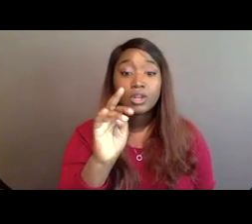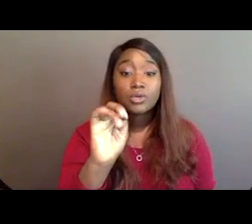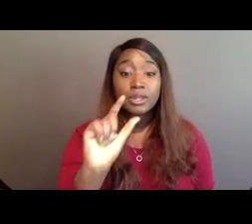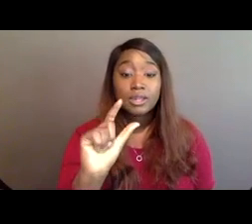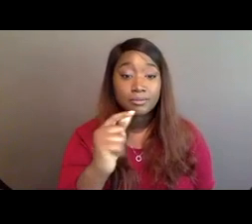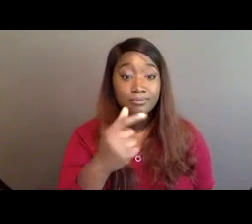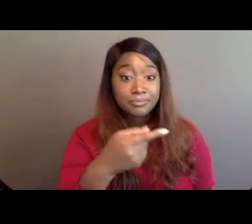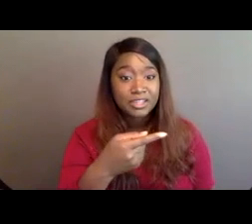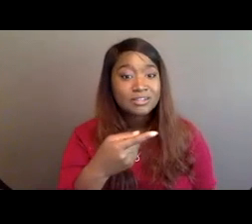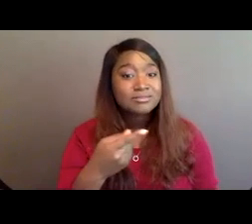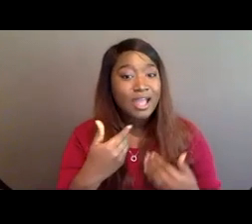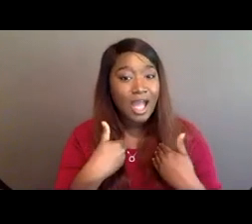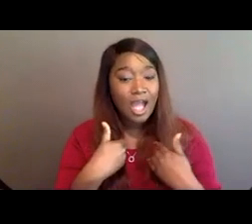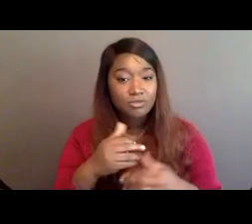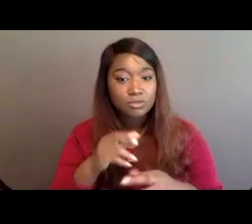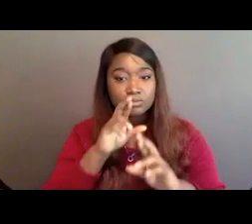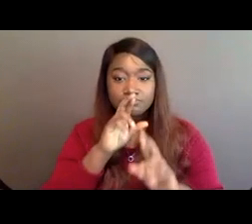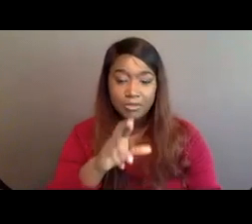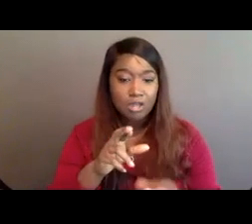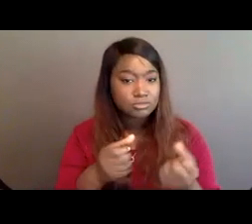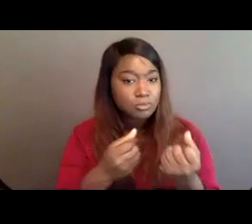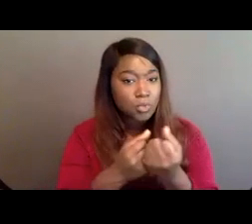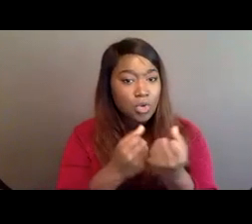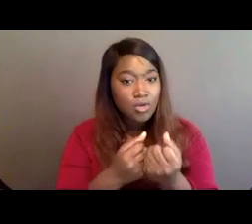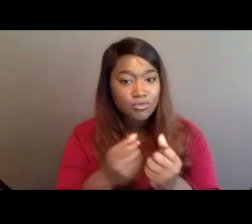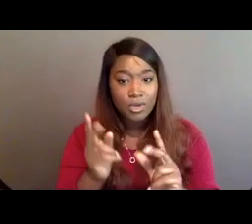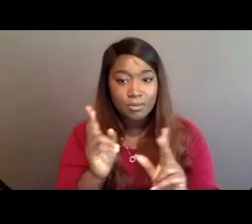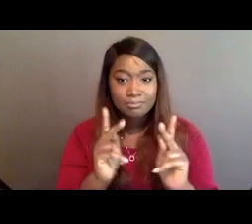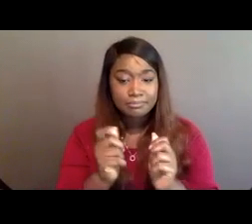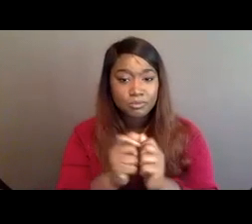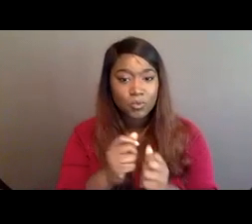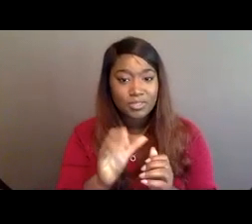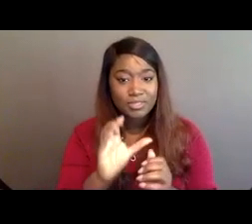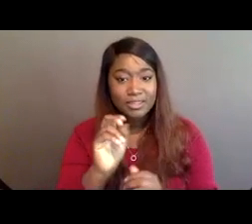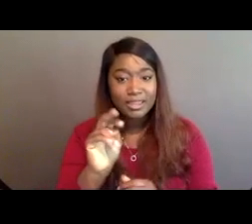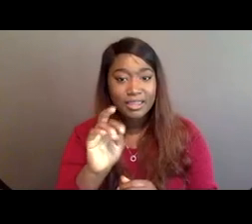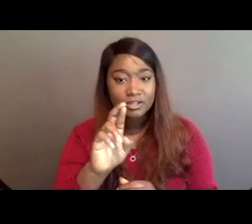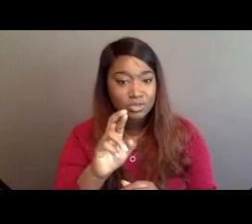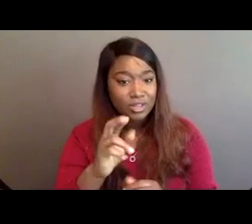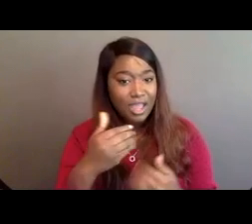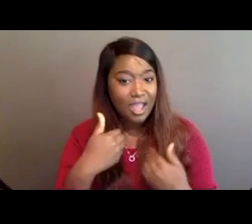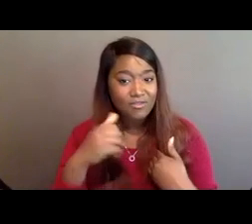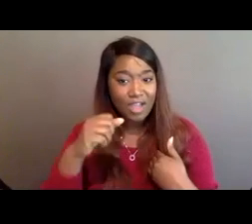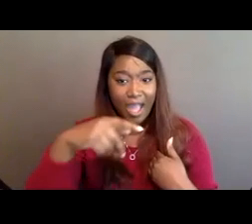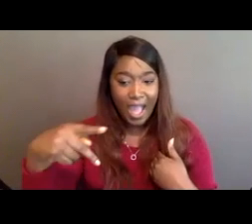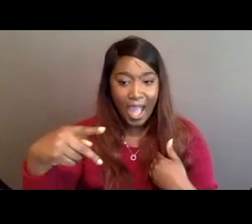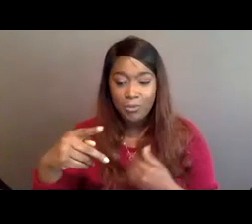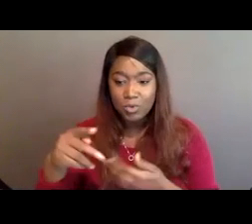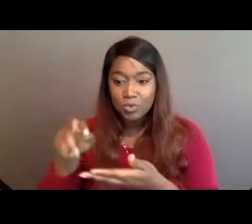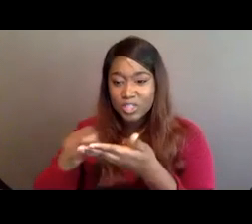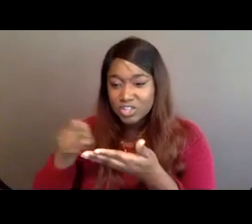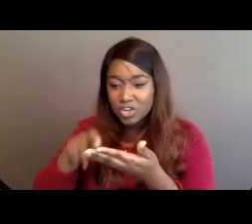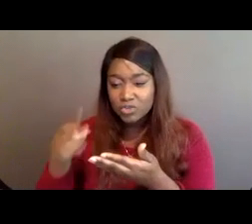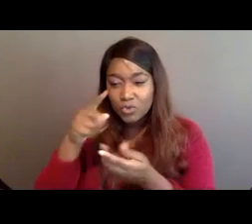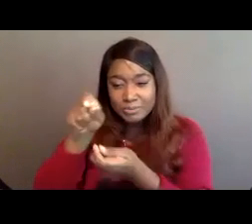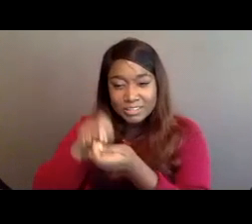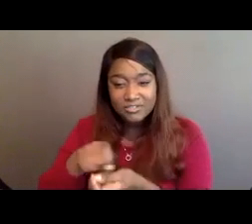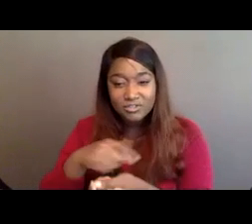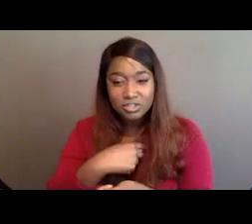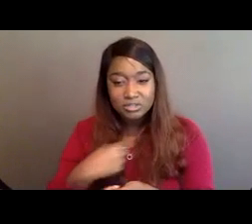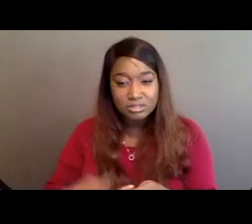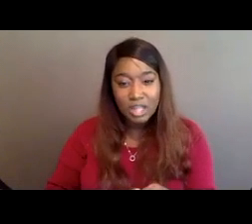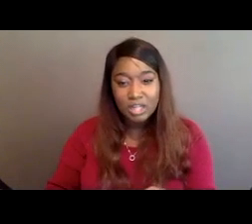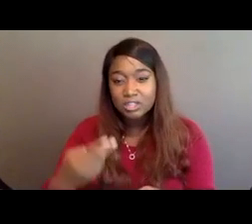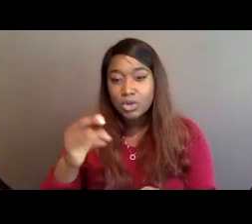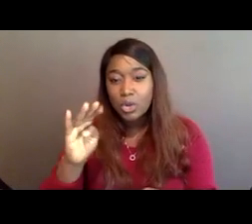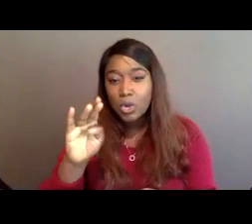actually an app that describes some of the research done under certain herbs, like what they're used for. Not just Chinese herbs, they've got the stuff